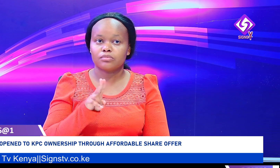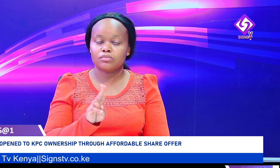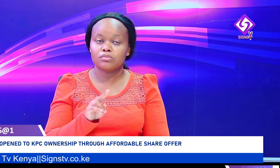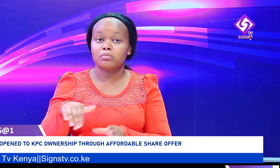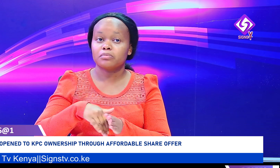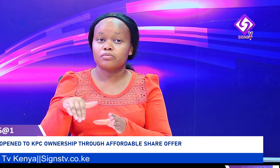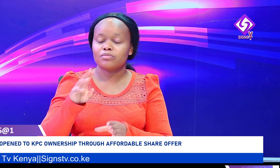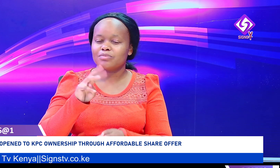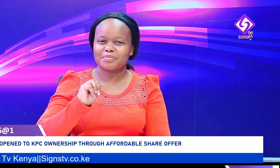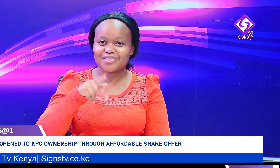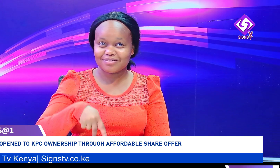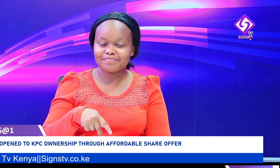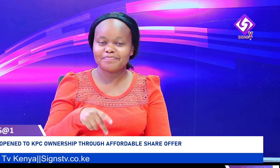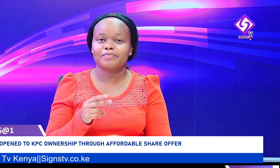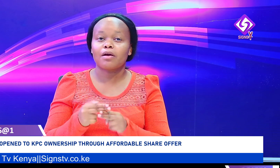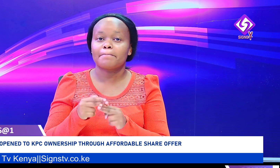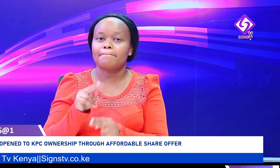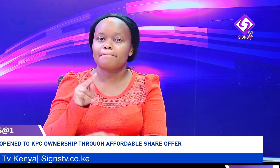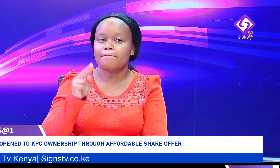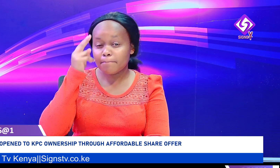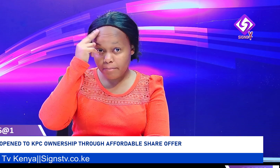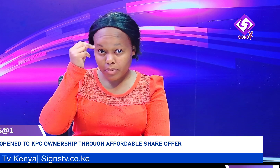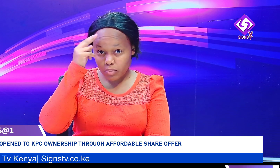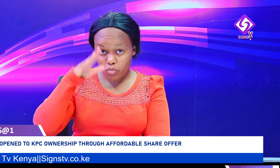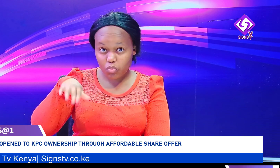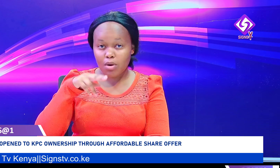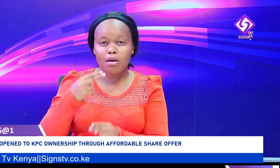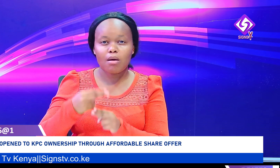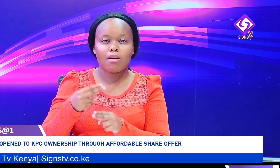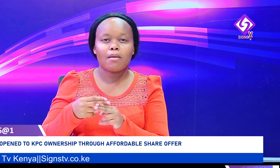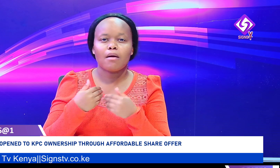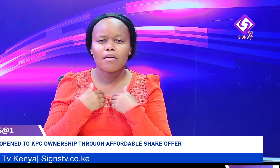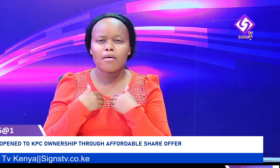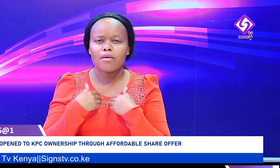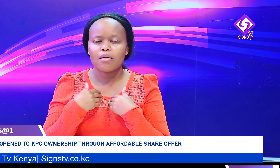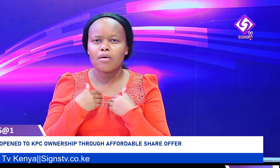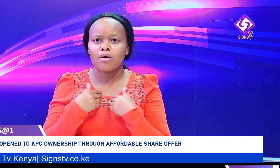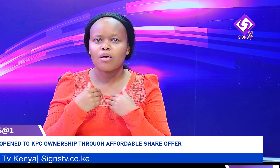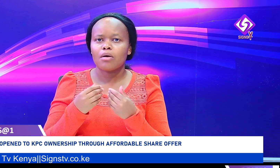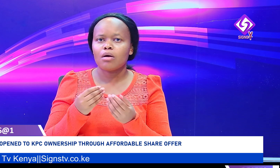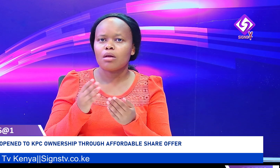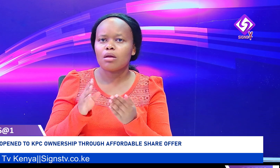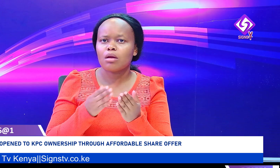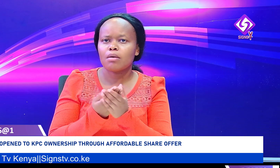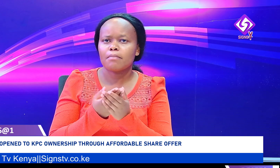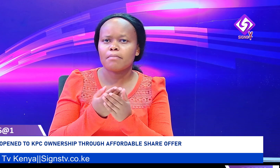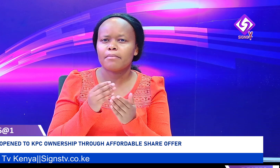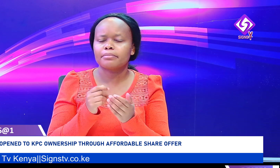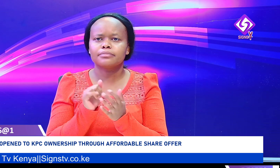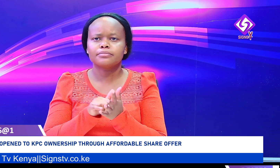And in other news, Kiharu Member of Parliament Dindi Nyoro has proposed that Safaricom be split into 3